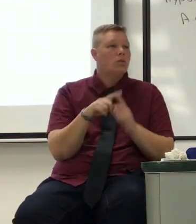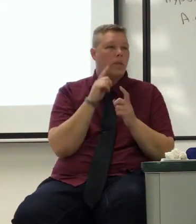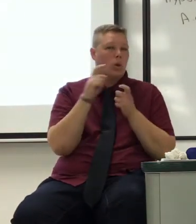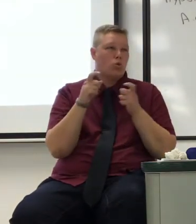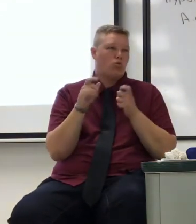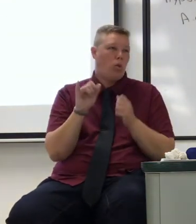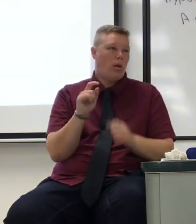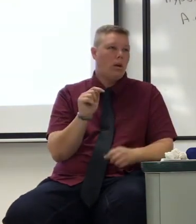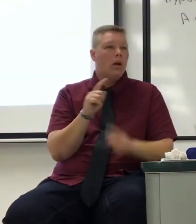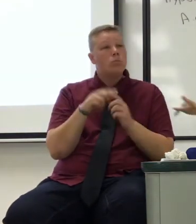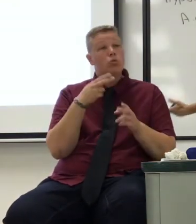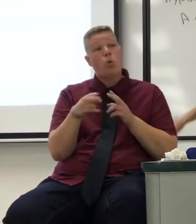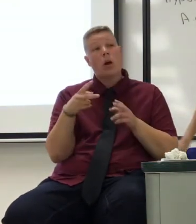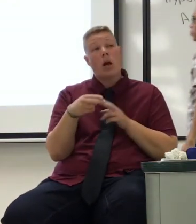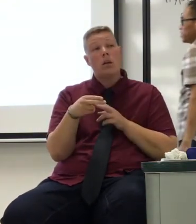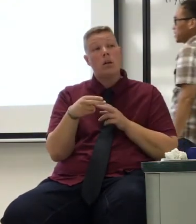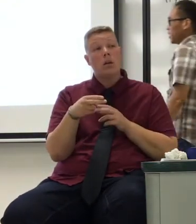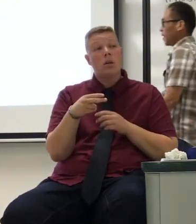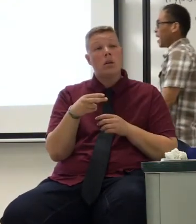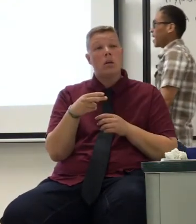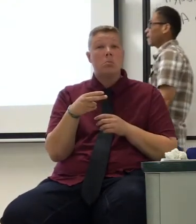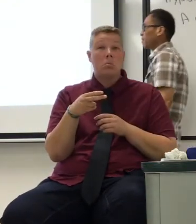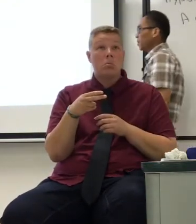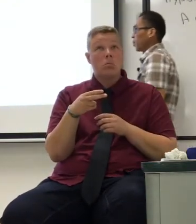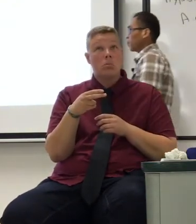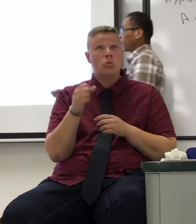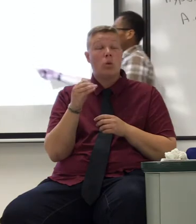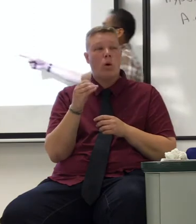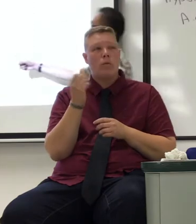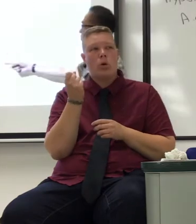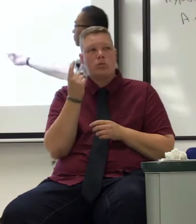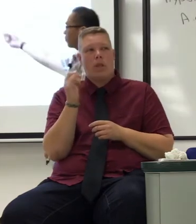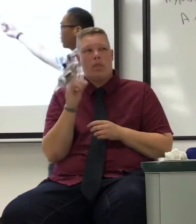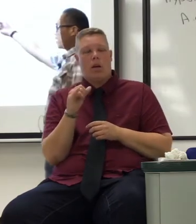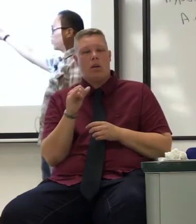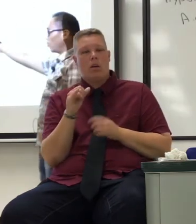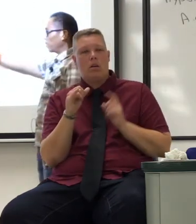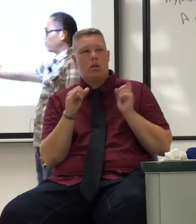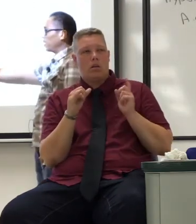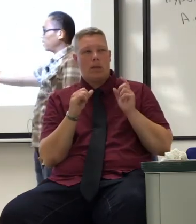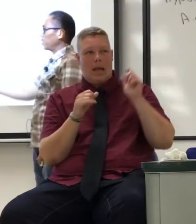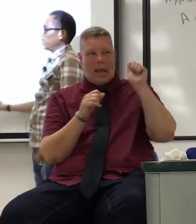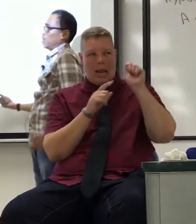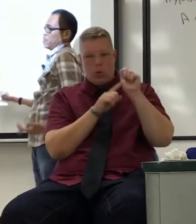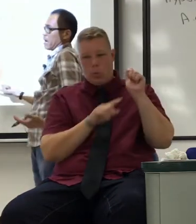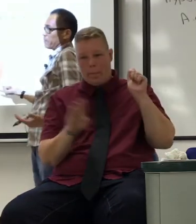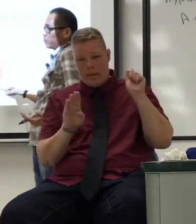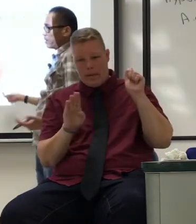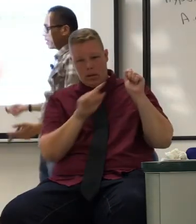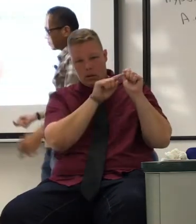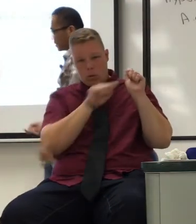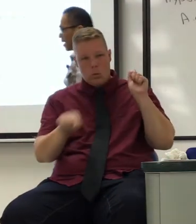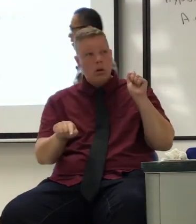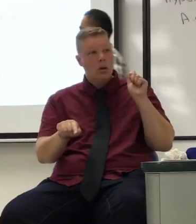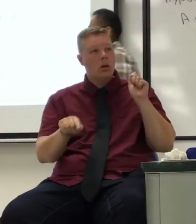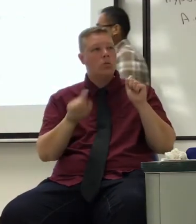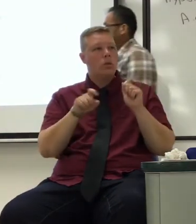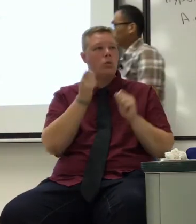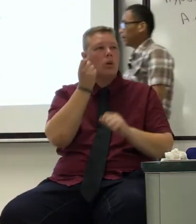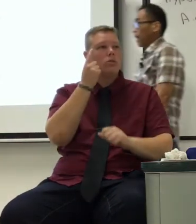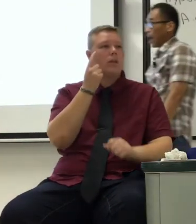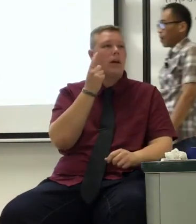I said it's a shortcut. Well, to appreciate that, to go from point A to point B, you have to really